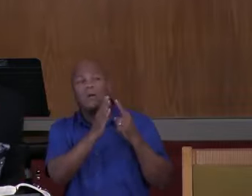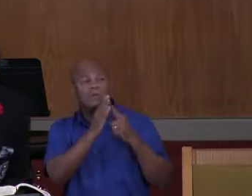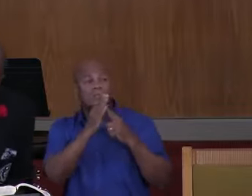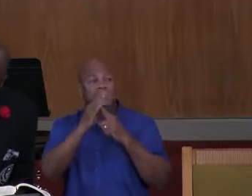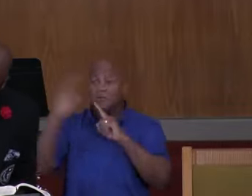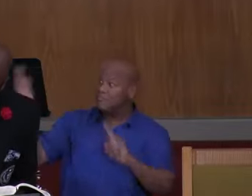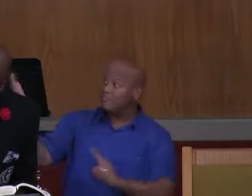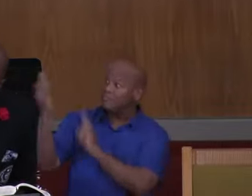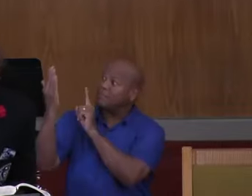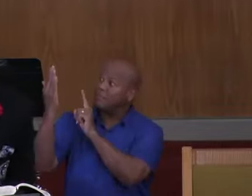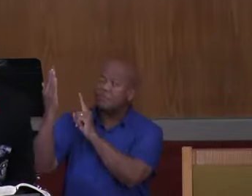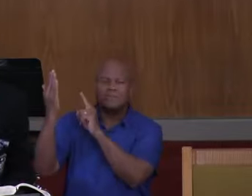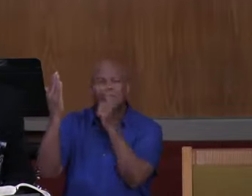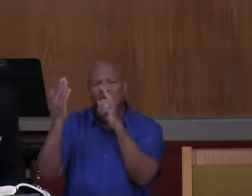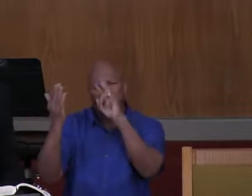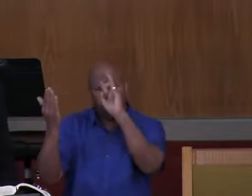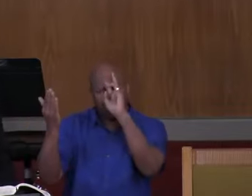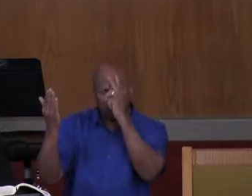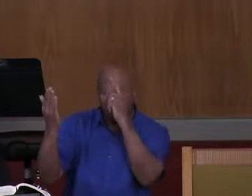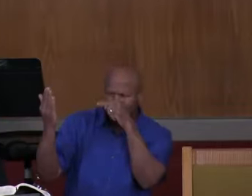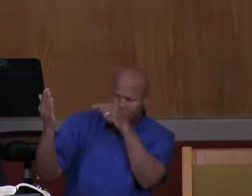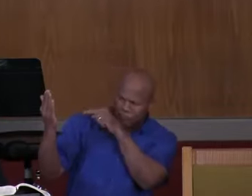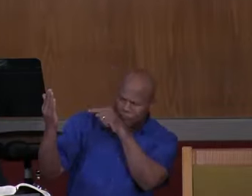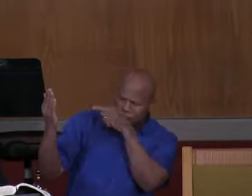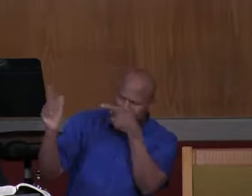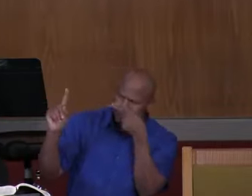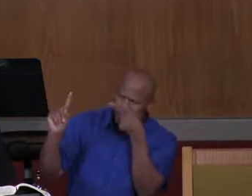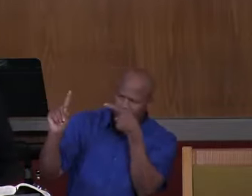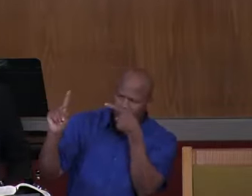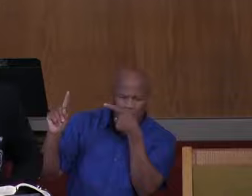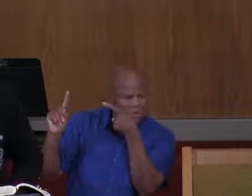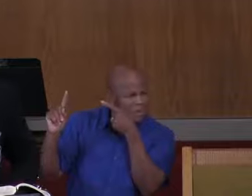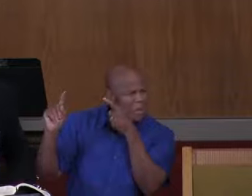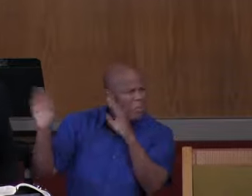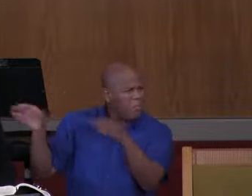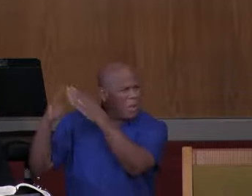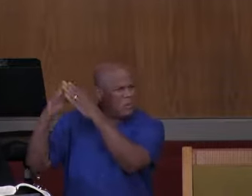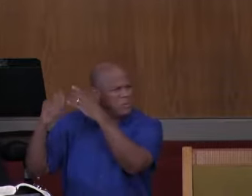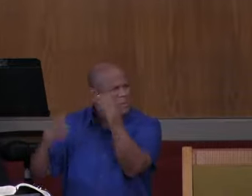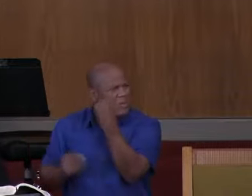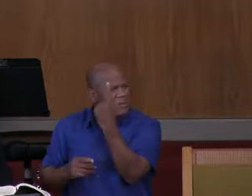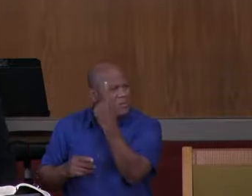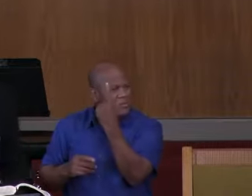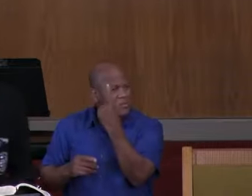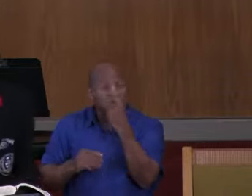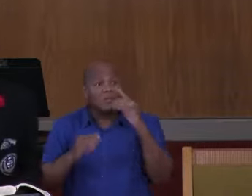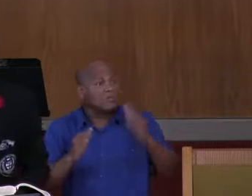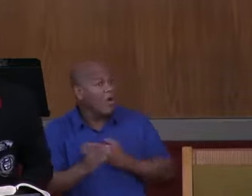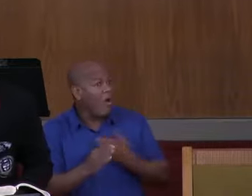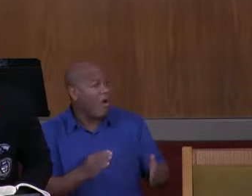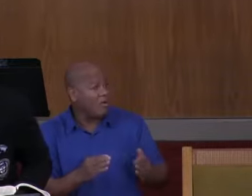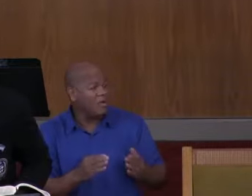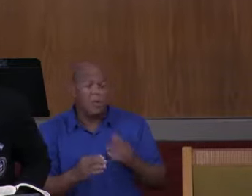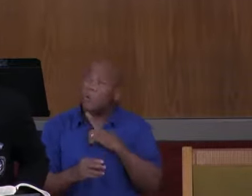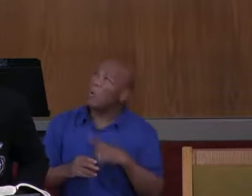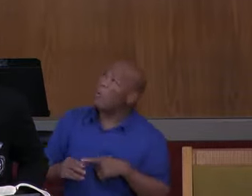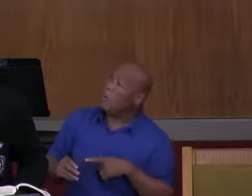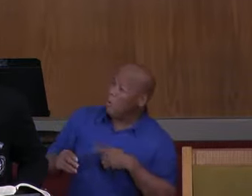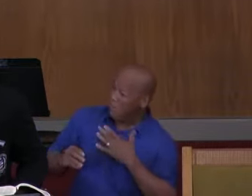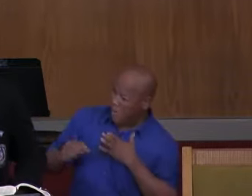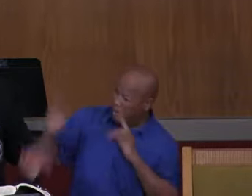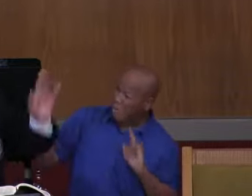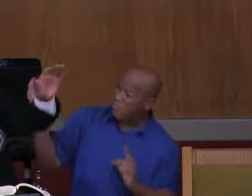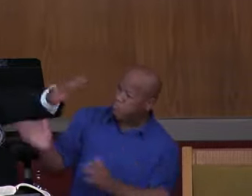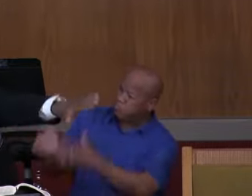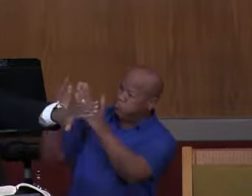face. Something about mountains. The songwriter said, Lord, if you don't move my mountains, would you just give me strength to